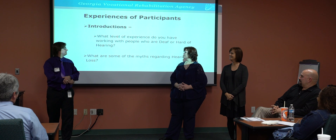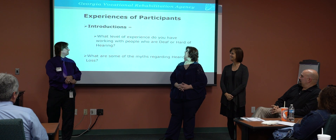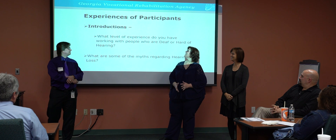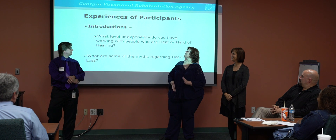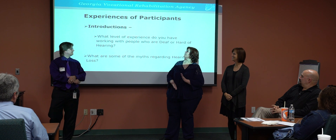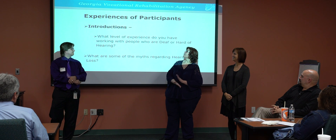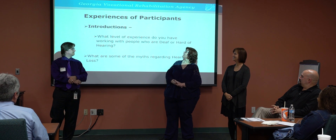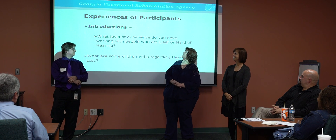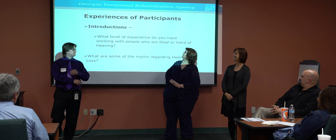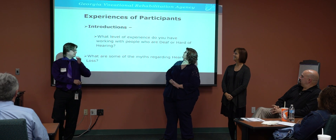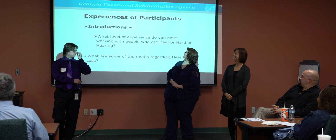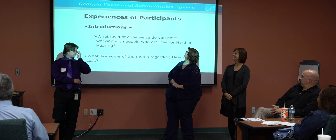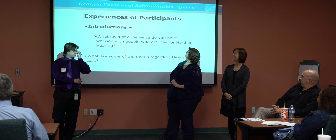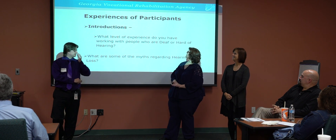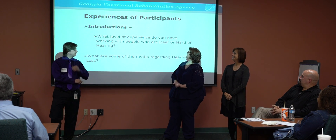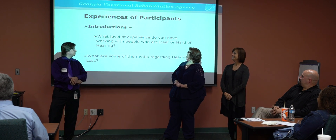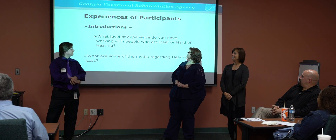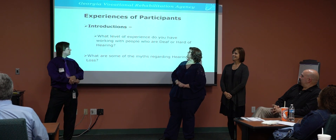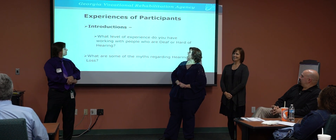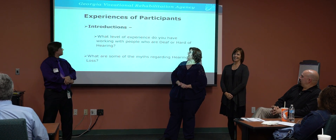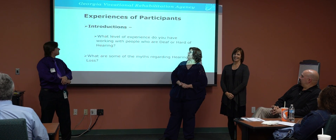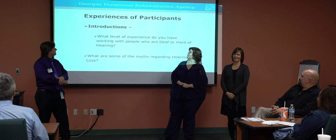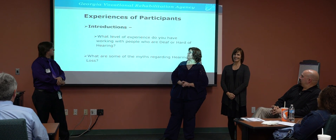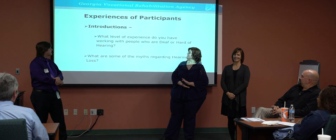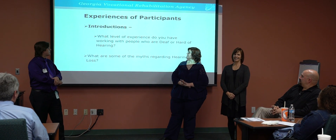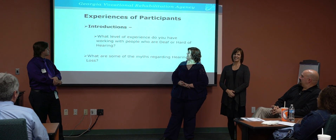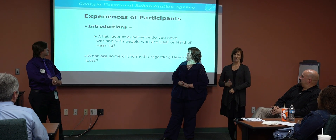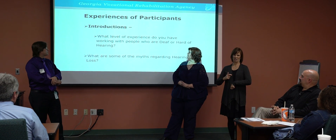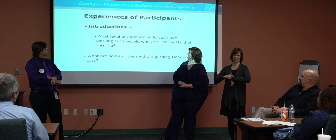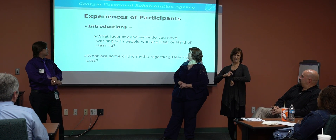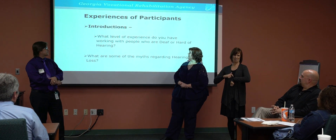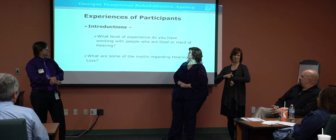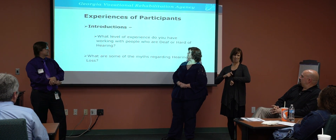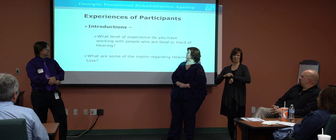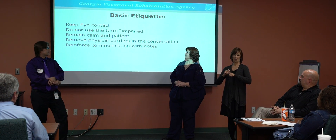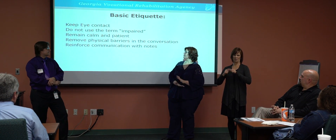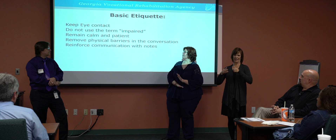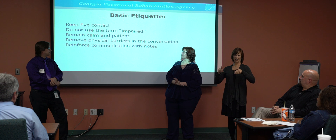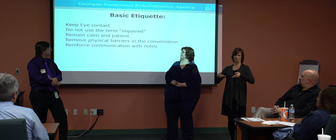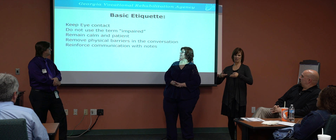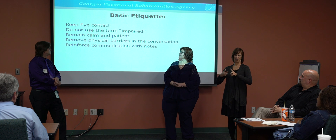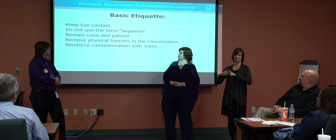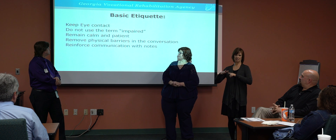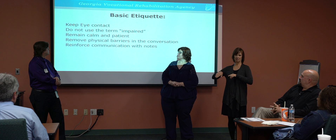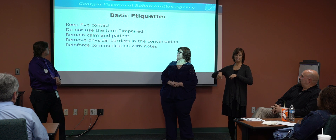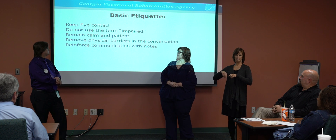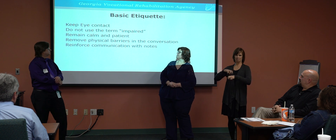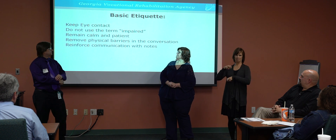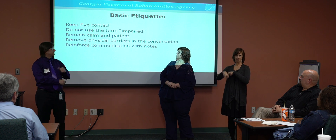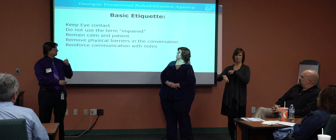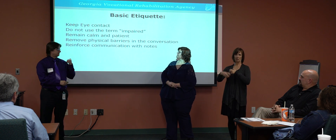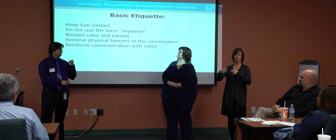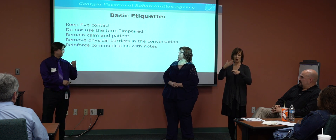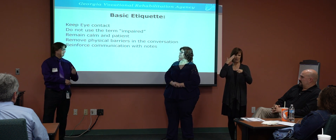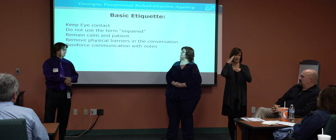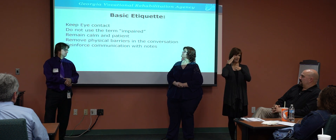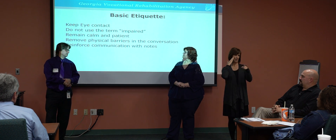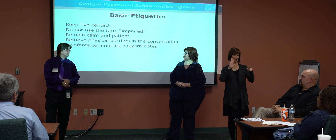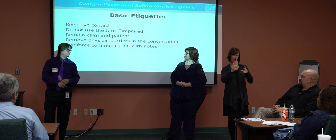Yeah. So in order for time, we're going to save on introductions, and we've already got your